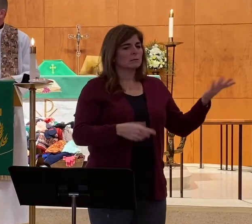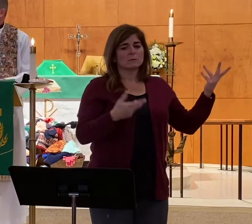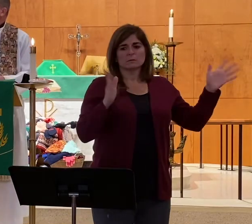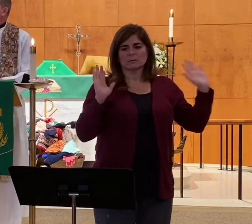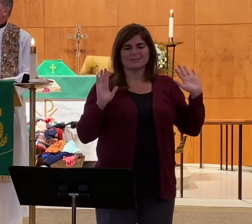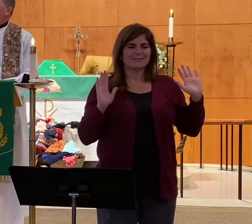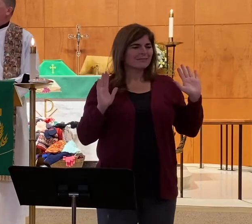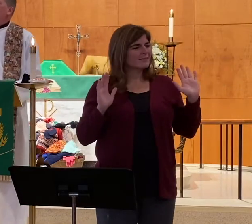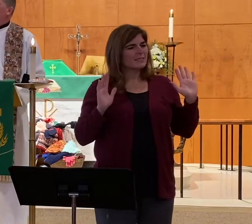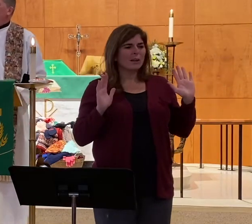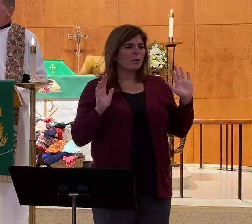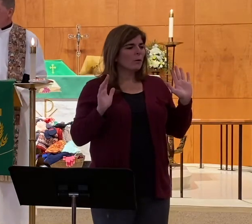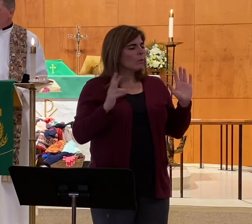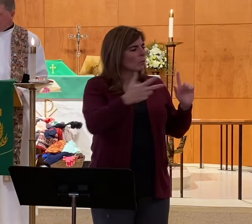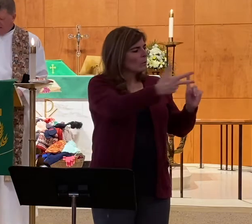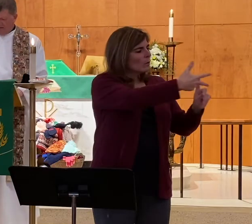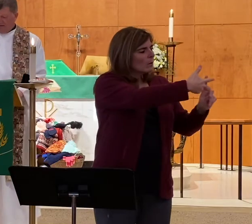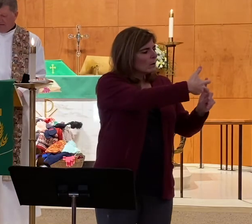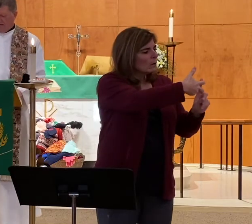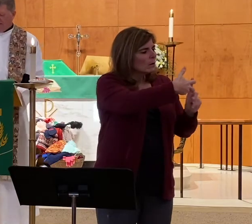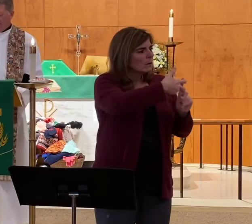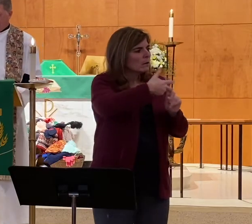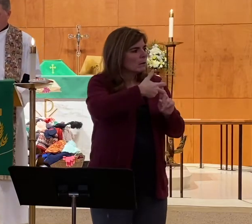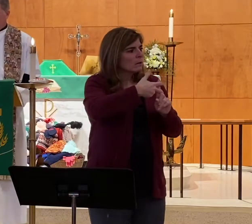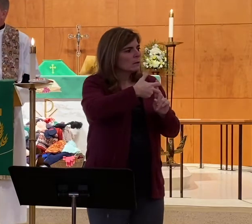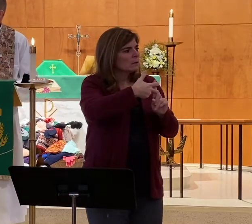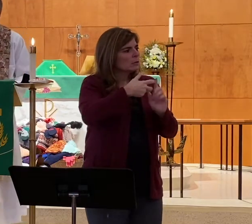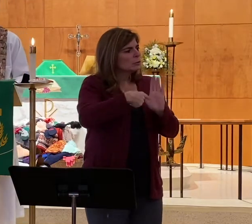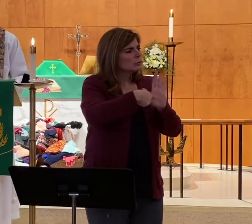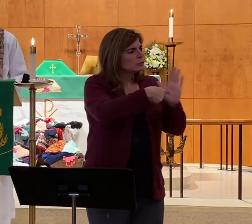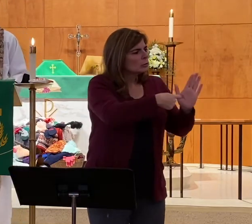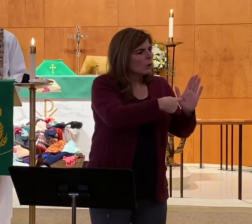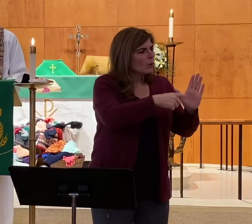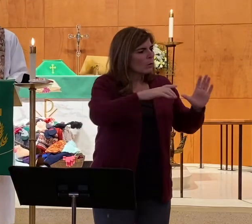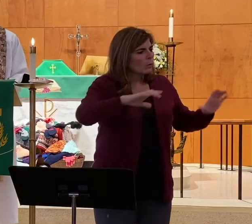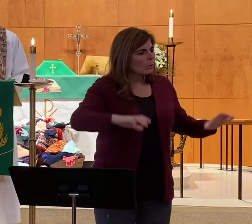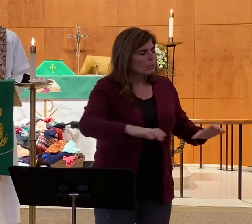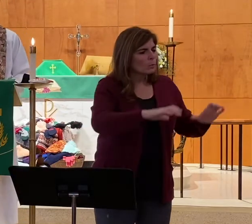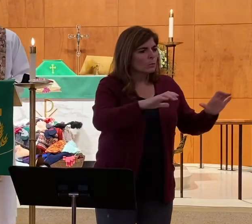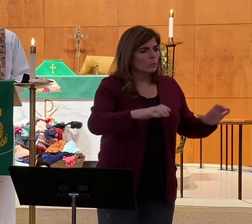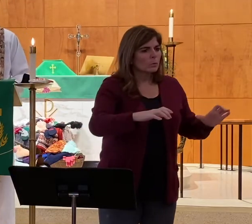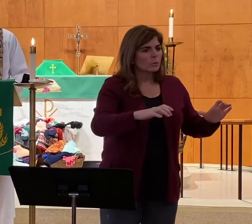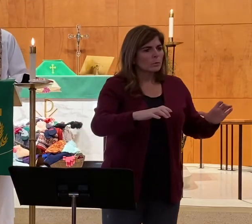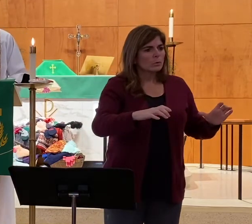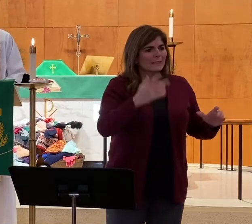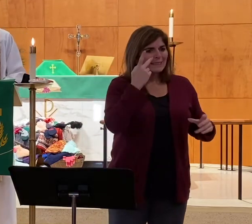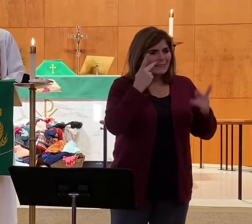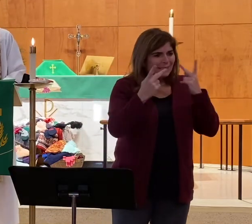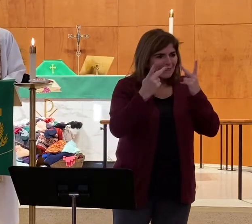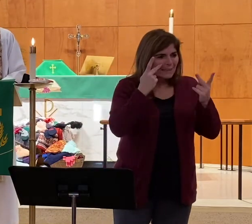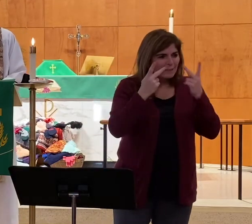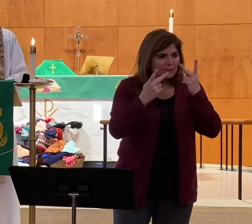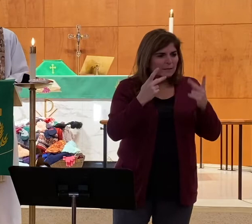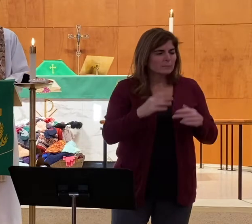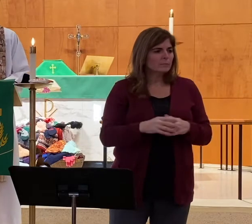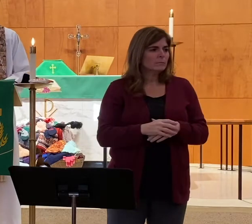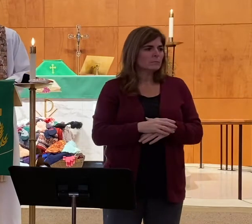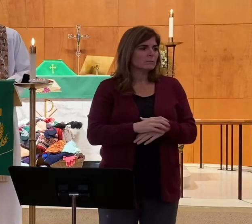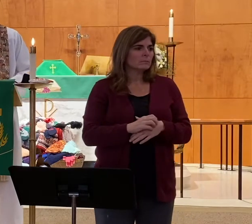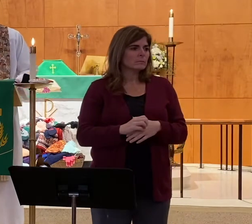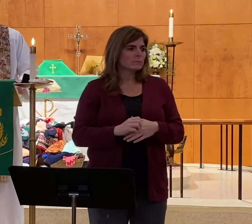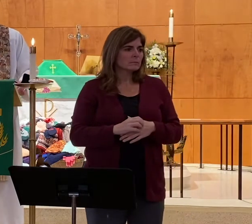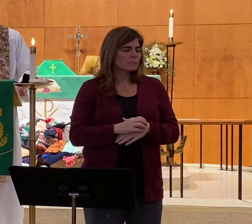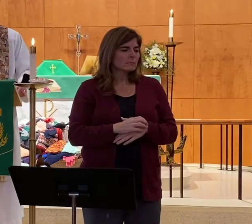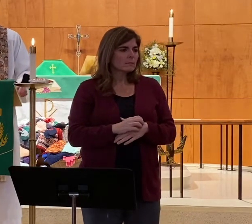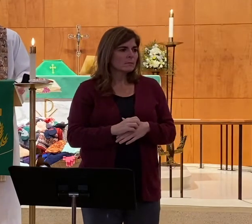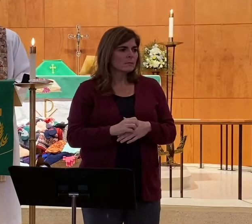who are already on that journey of faith and who are willing to walk with newcomers who join them along